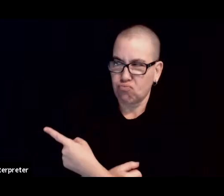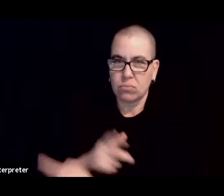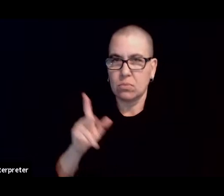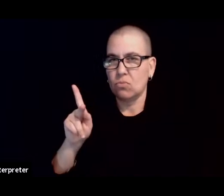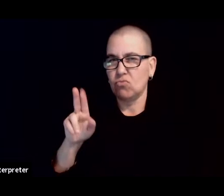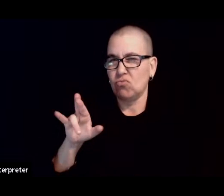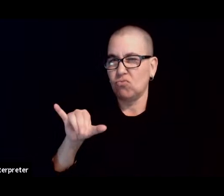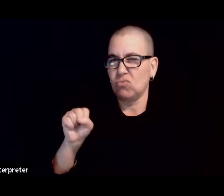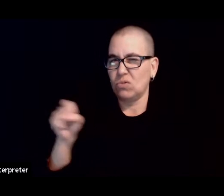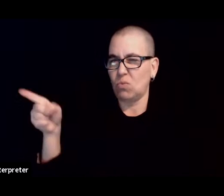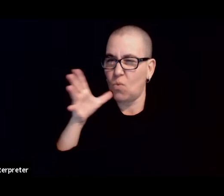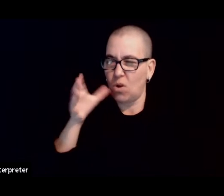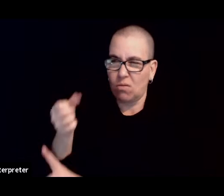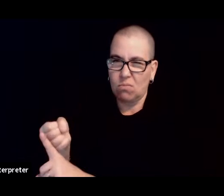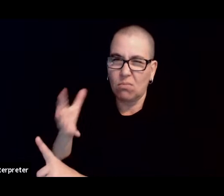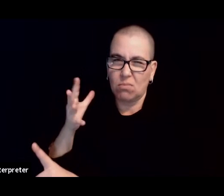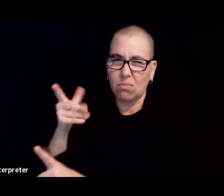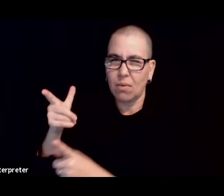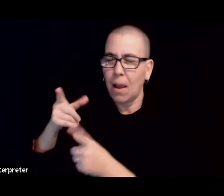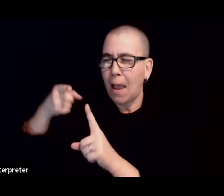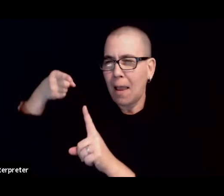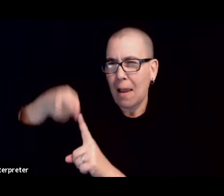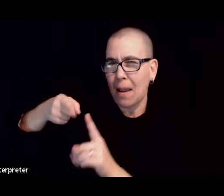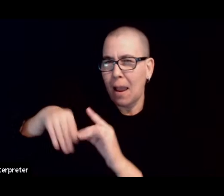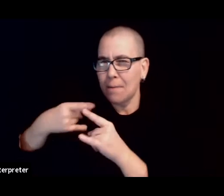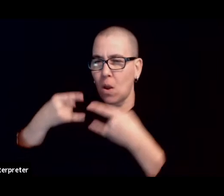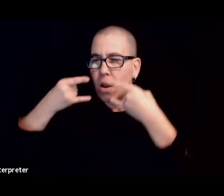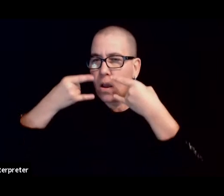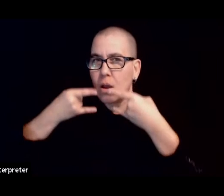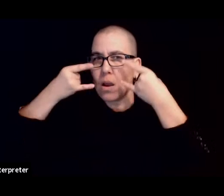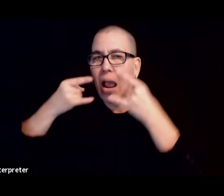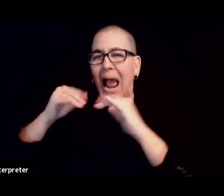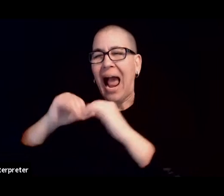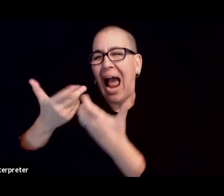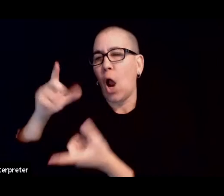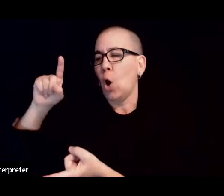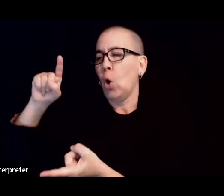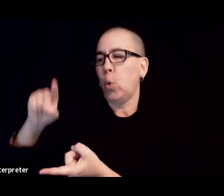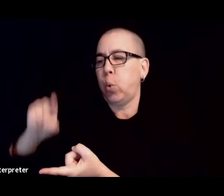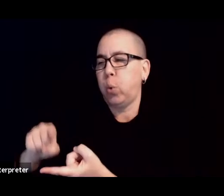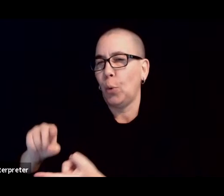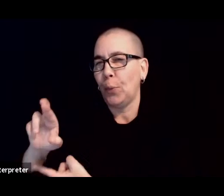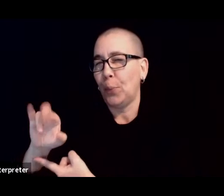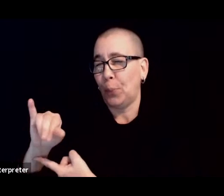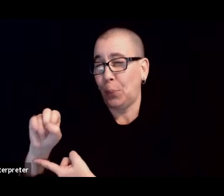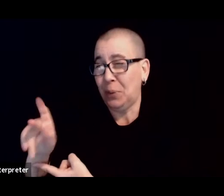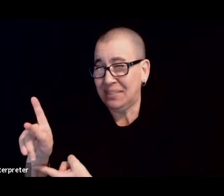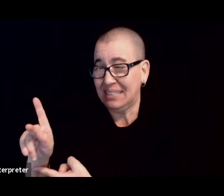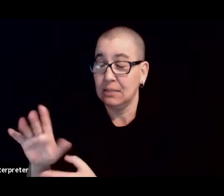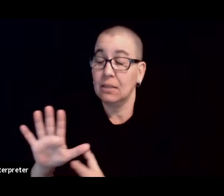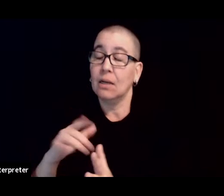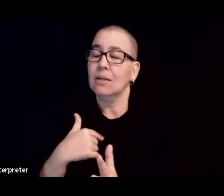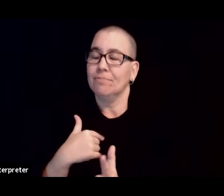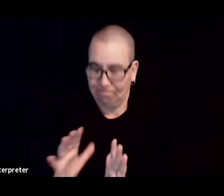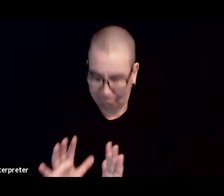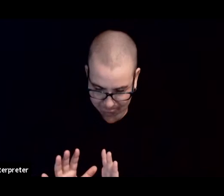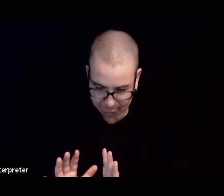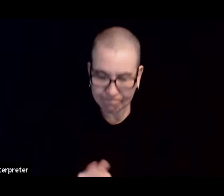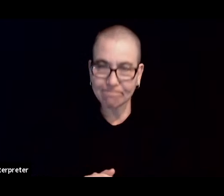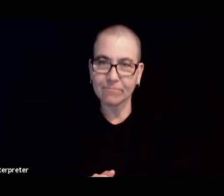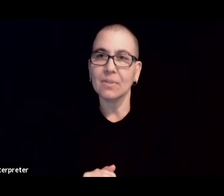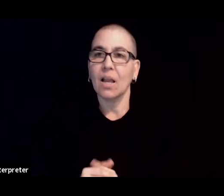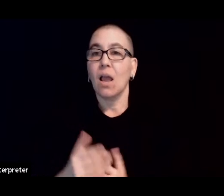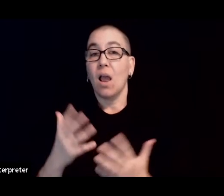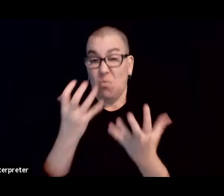mitigation, even in a situation that isn't recommended. But I would take the opportunity to just